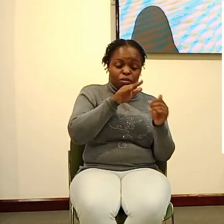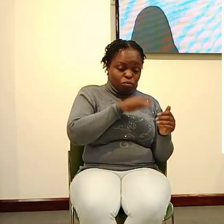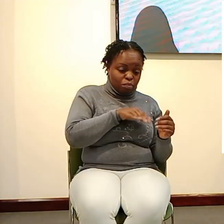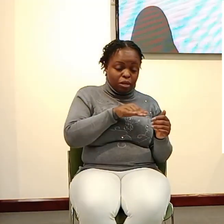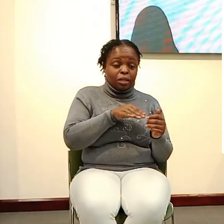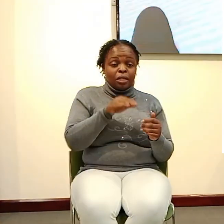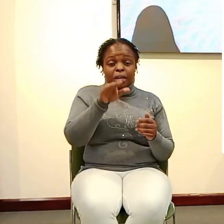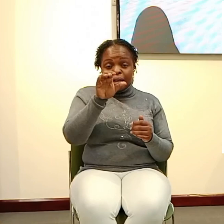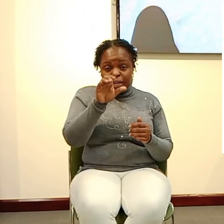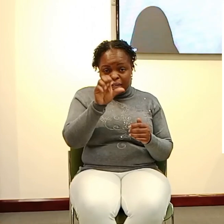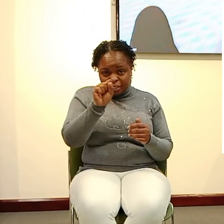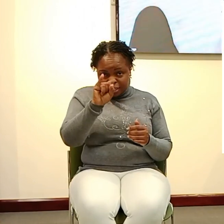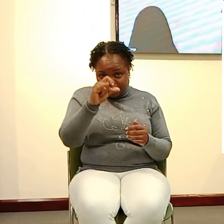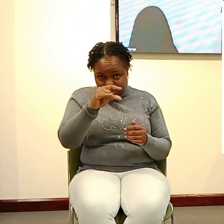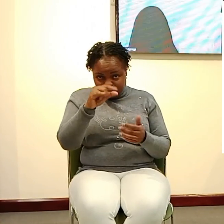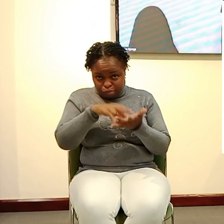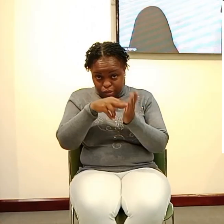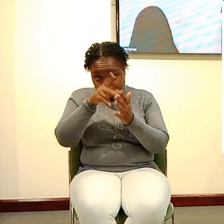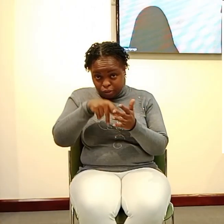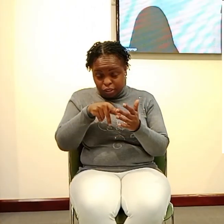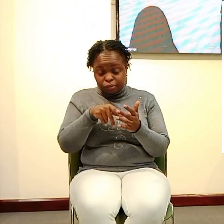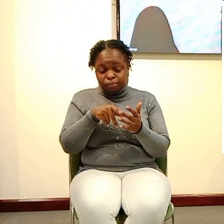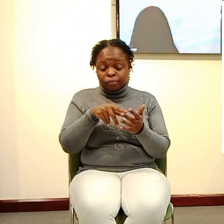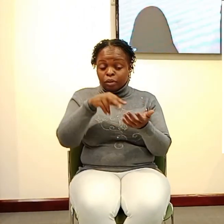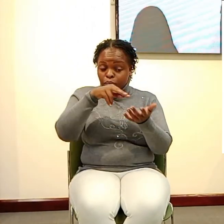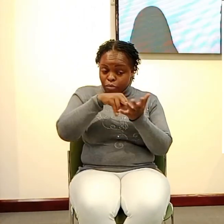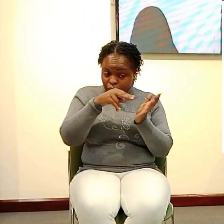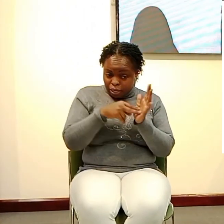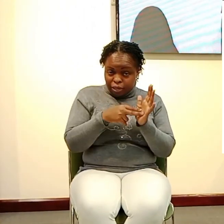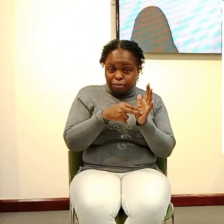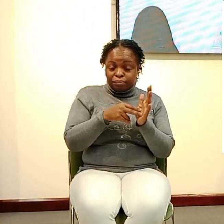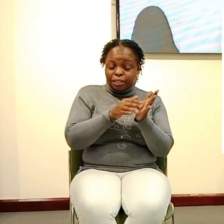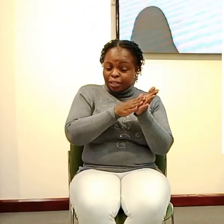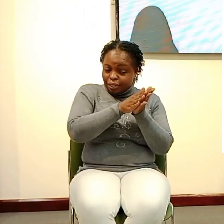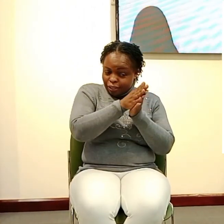interest is. Special interests are interests